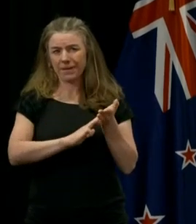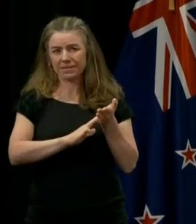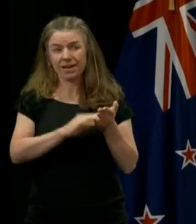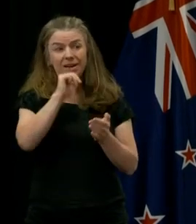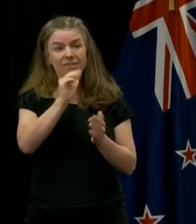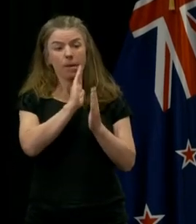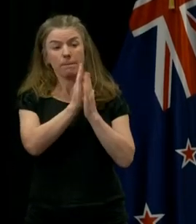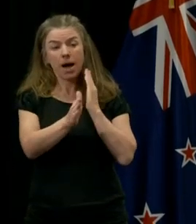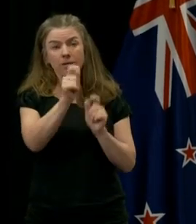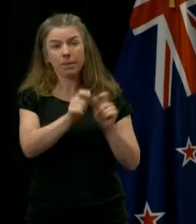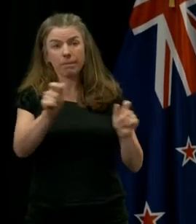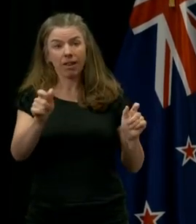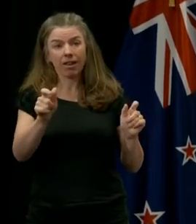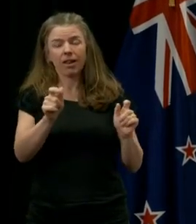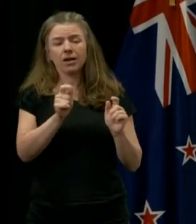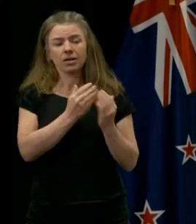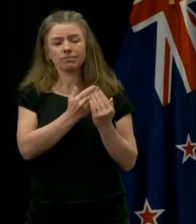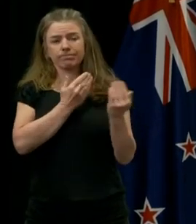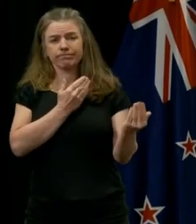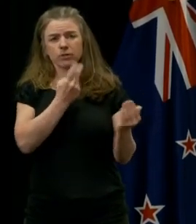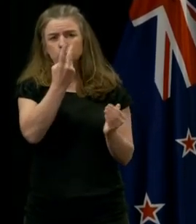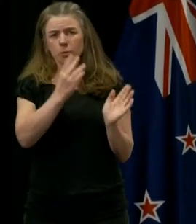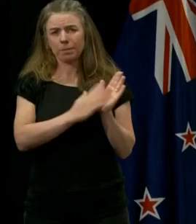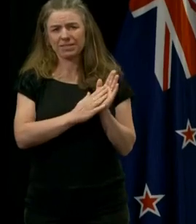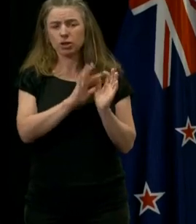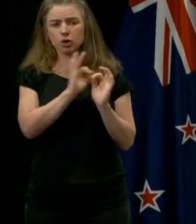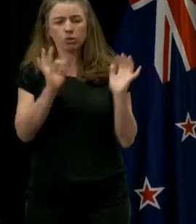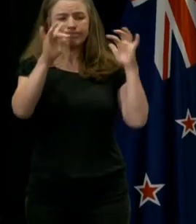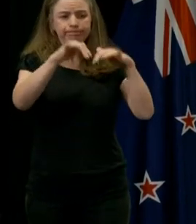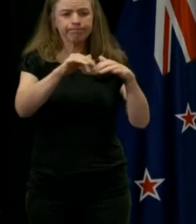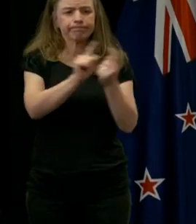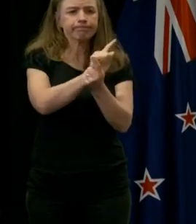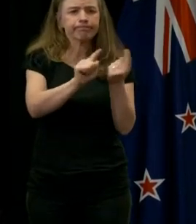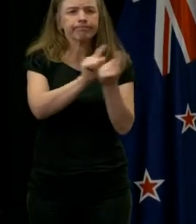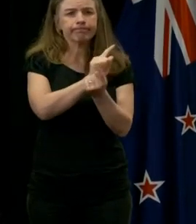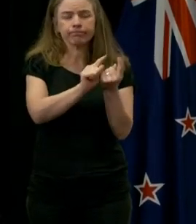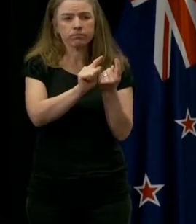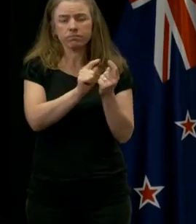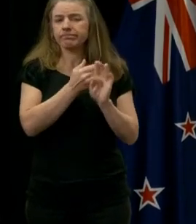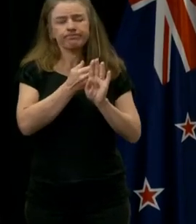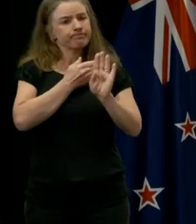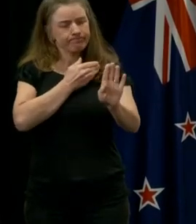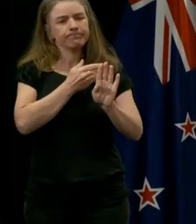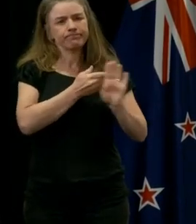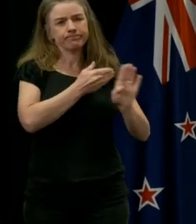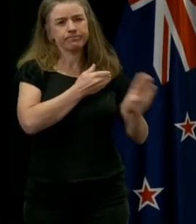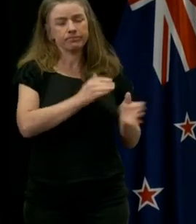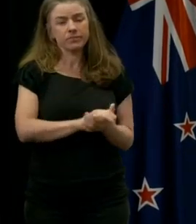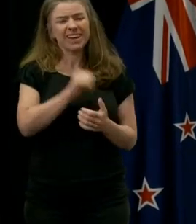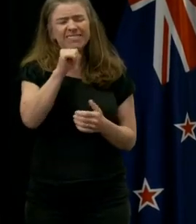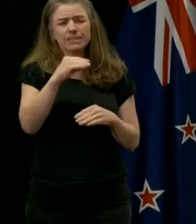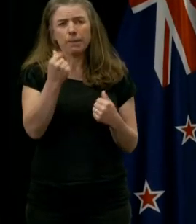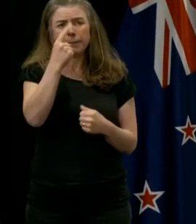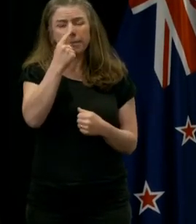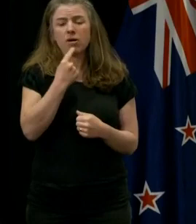pass. Do not congregate. It comes down again to those very simple principles. If you are completely isolated,